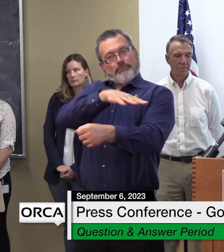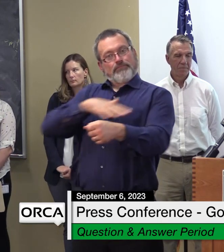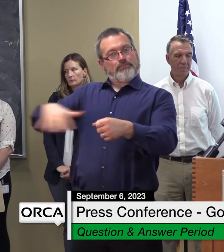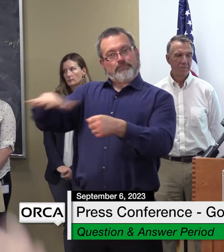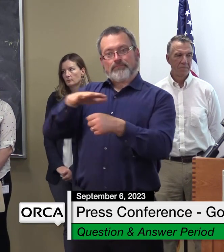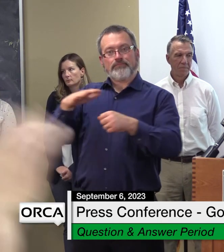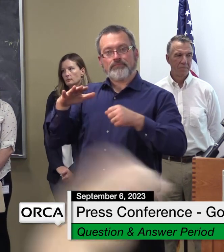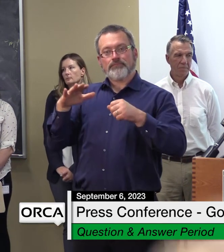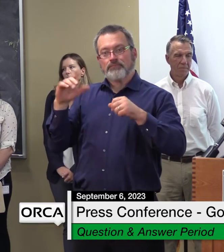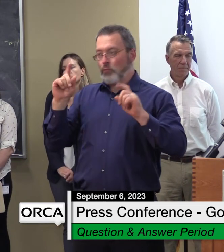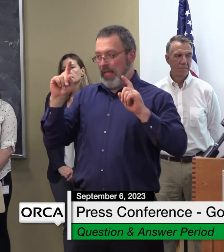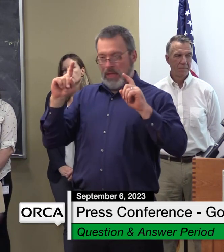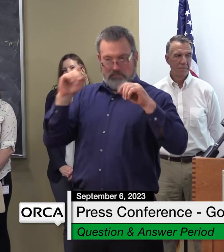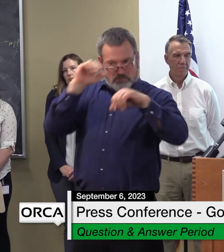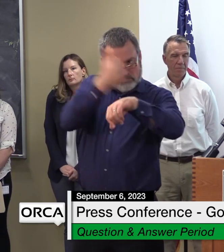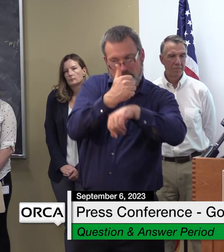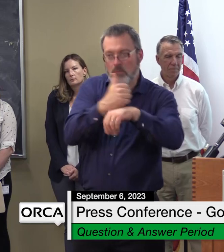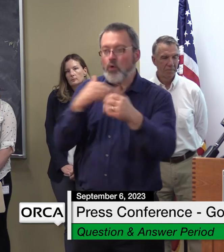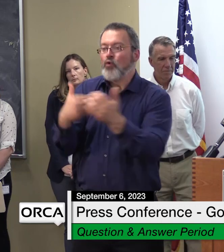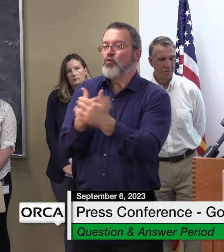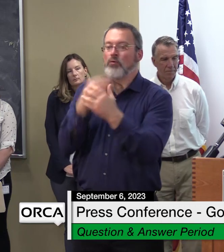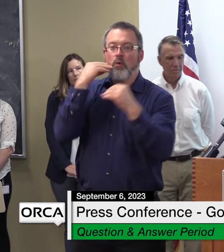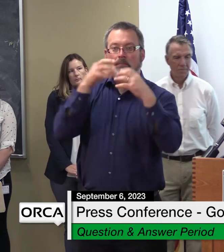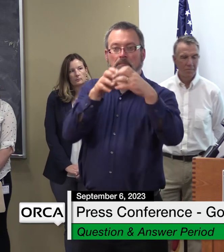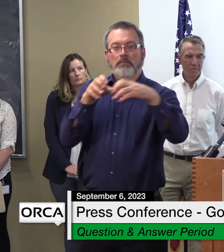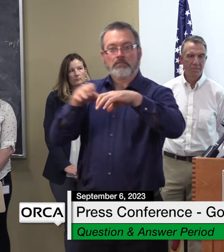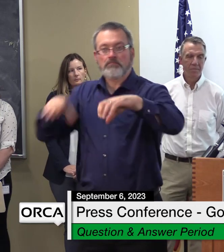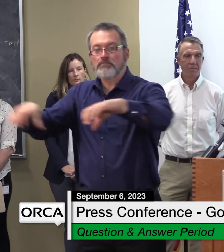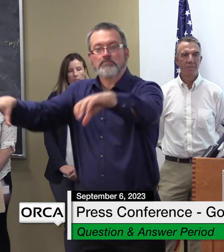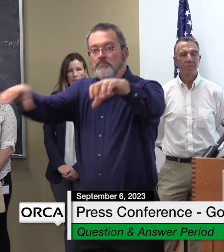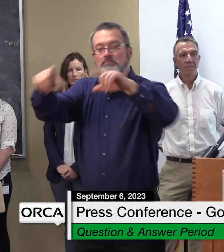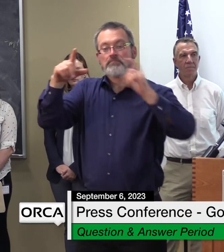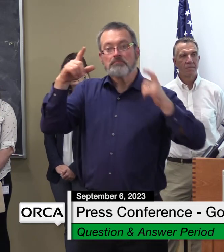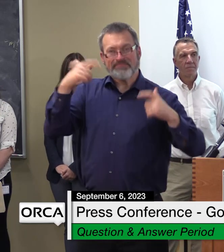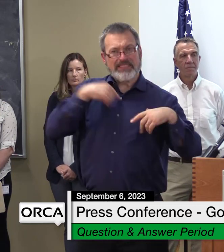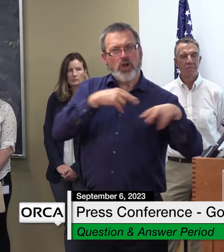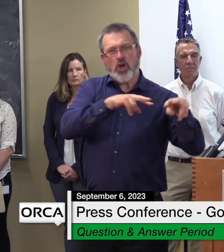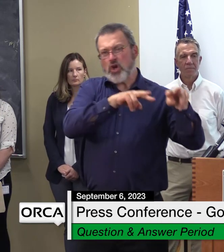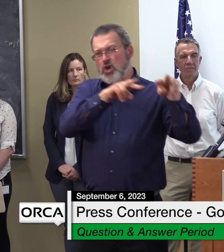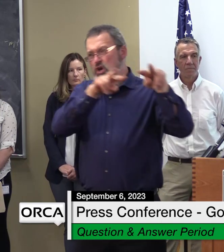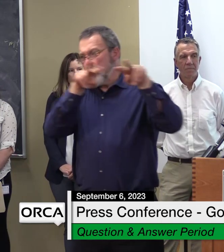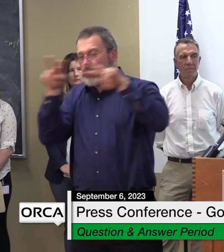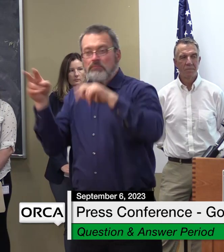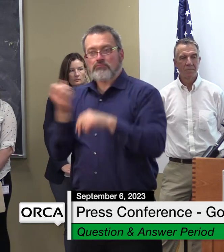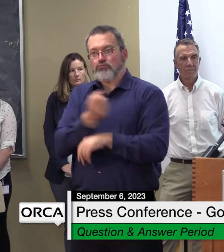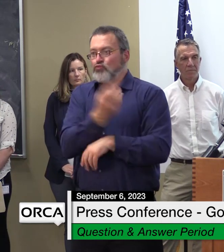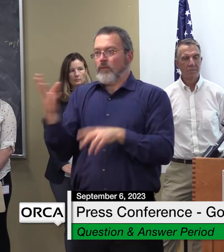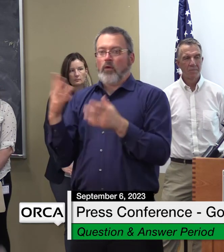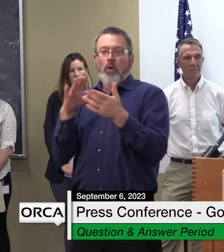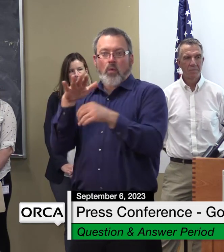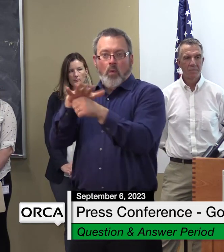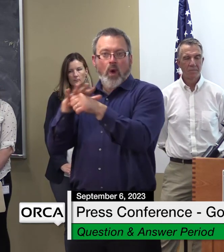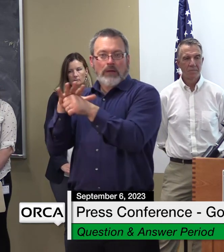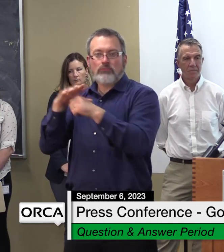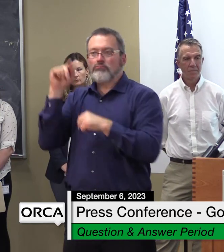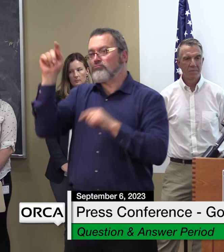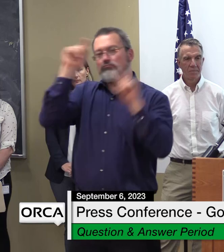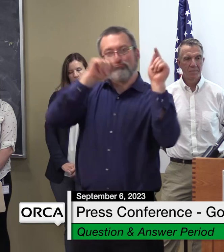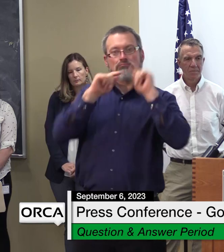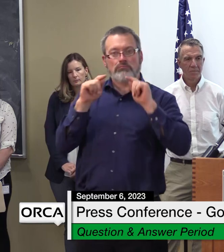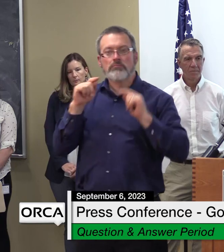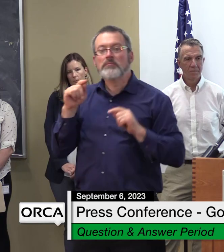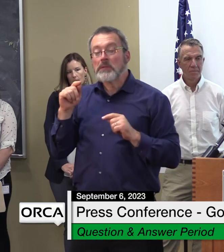units together. And we're looking at sites right now to see if they're viable options for